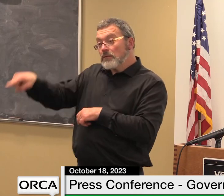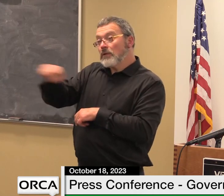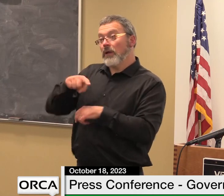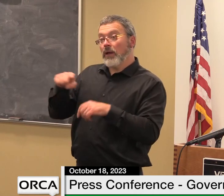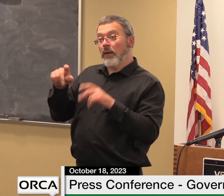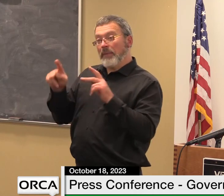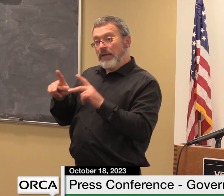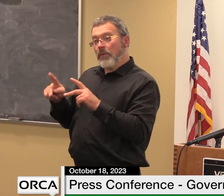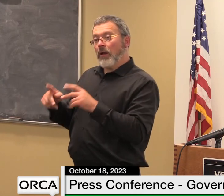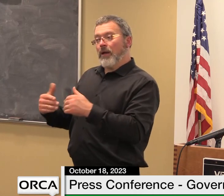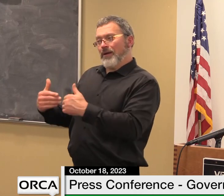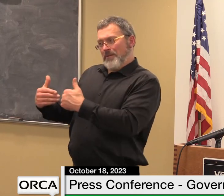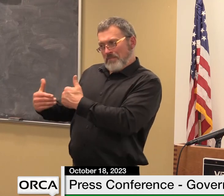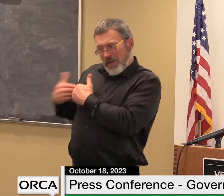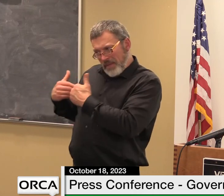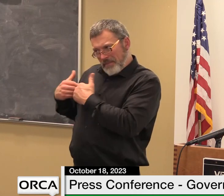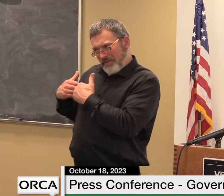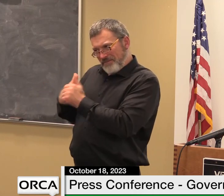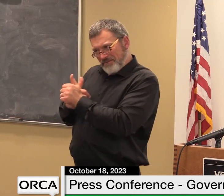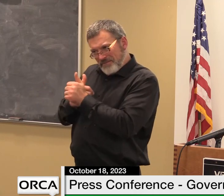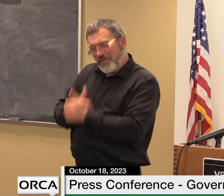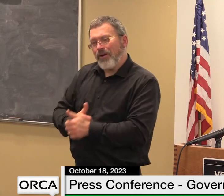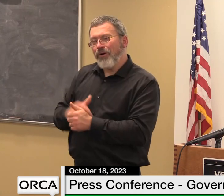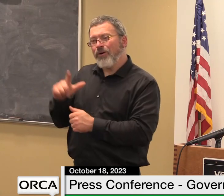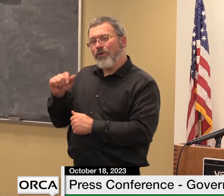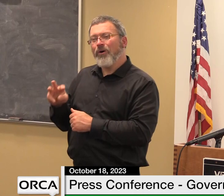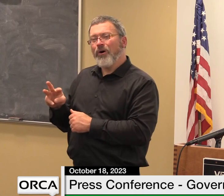that we can't just keep letting people go